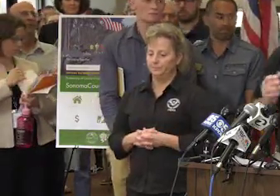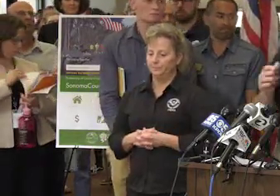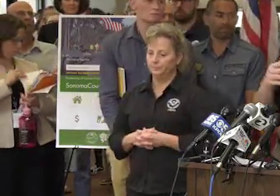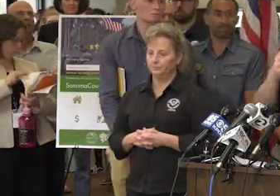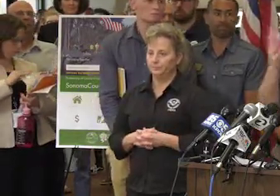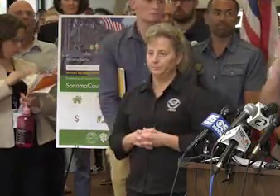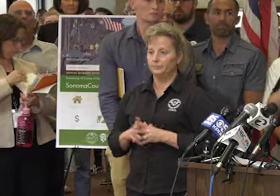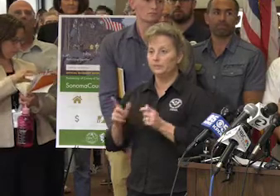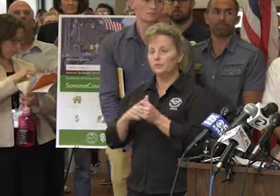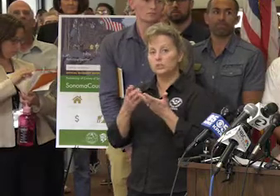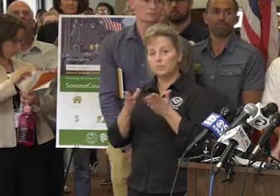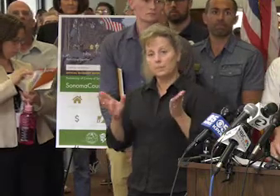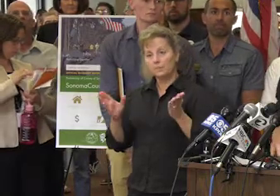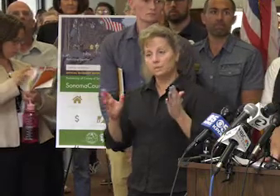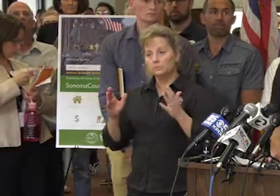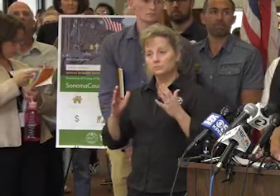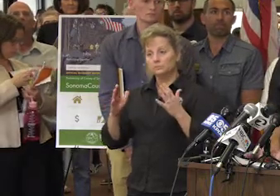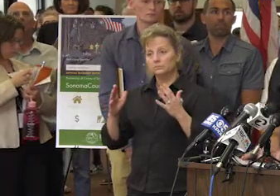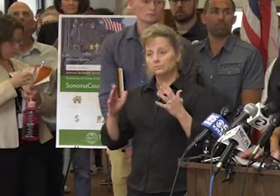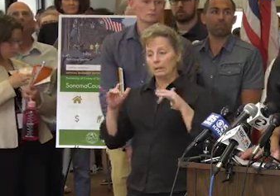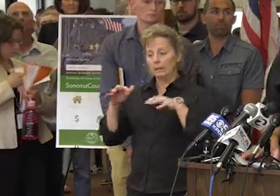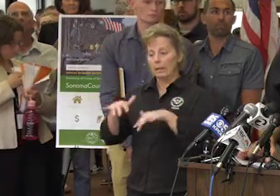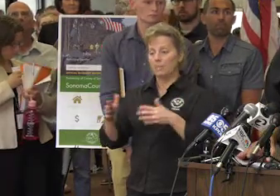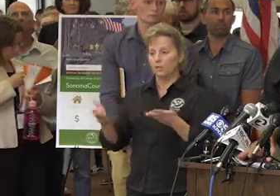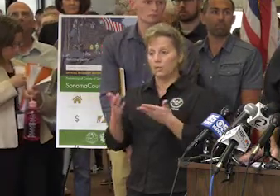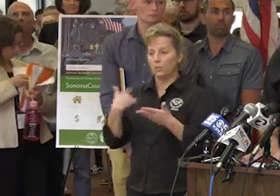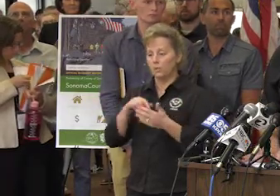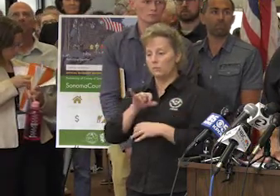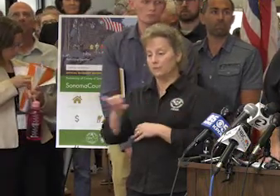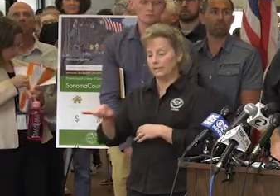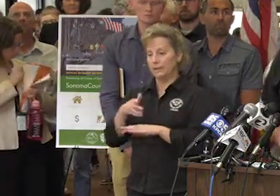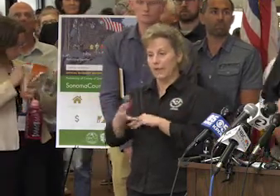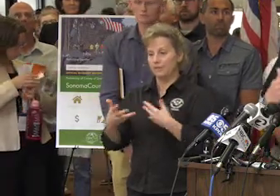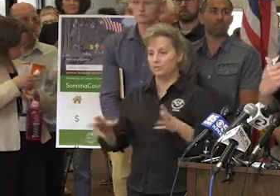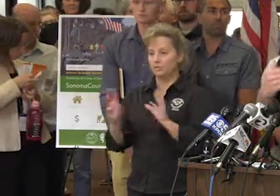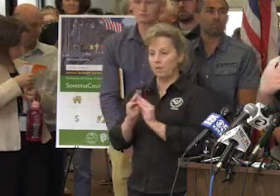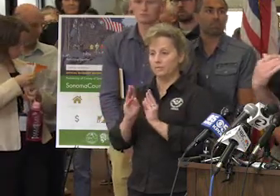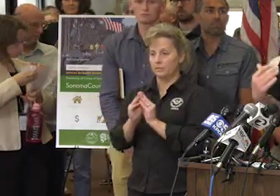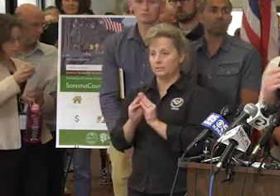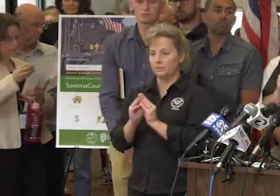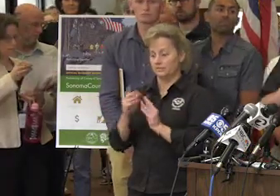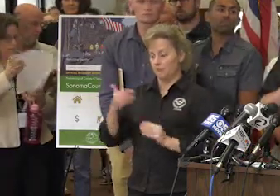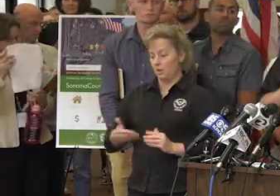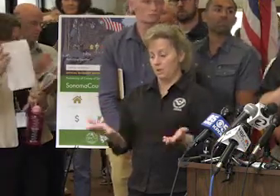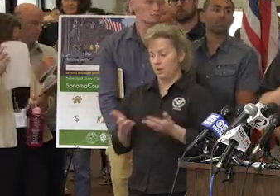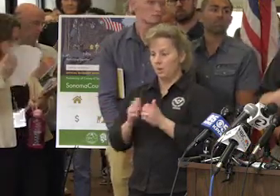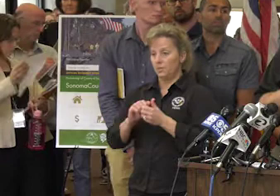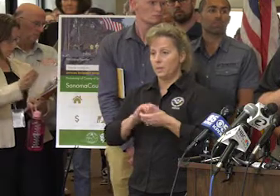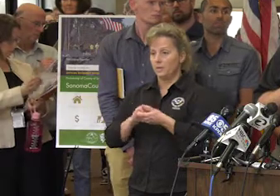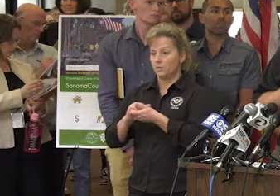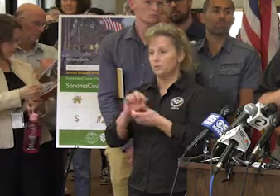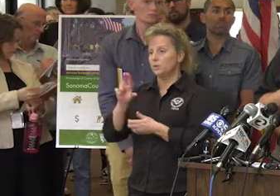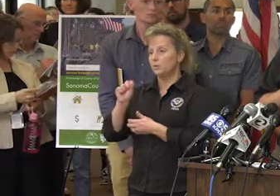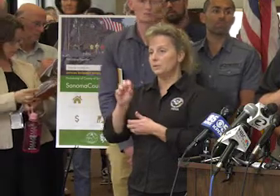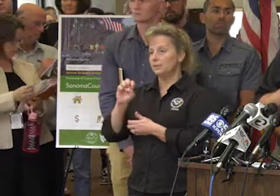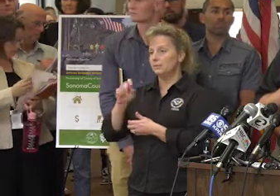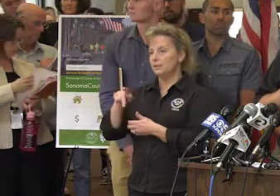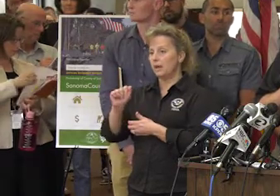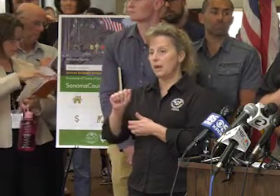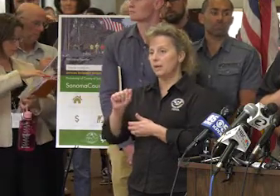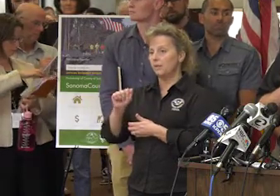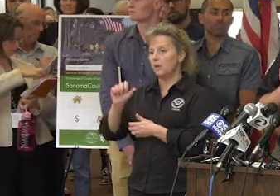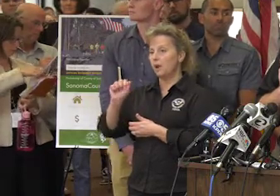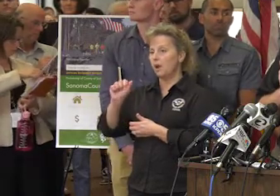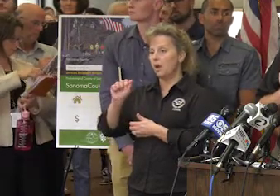And first, to the public that's assembled, we will be staying after the press conference. I will be here with our partners from the US EPA and the Army